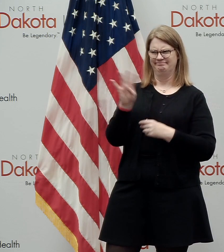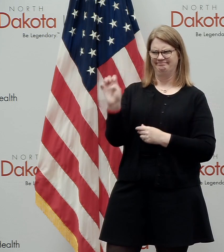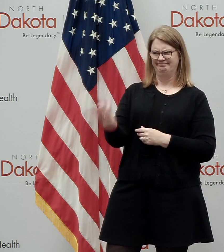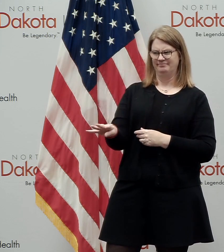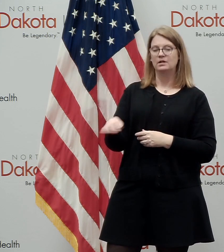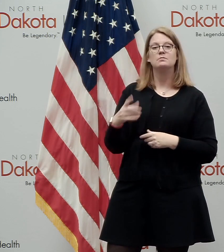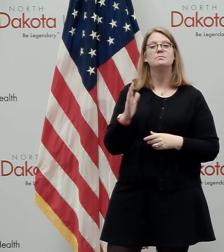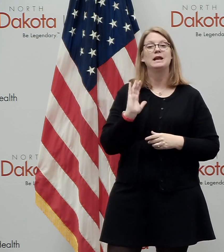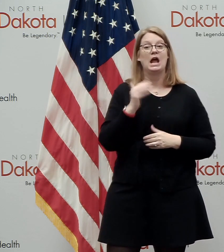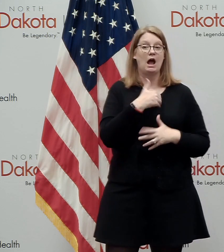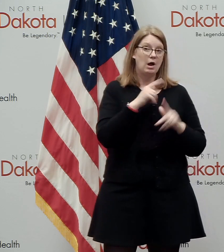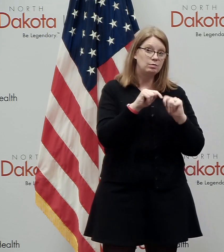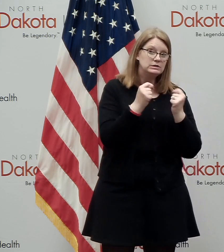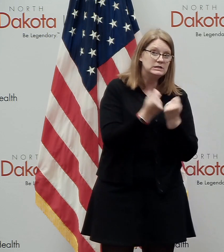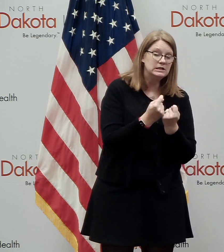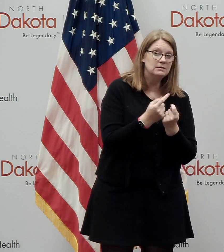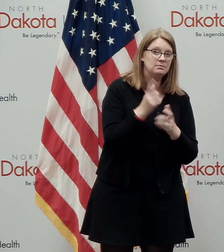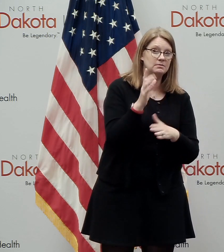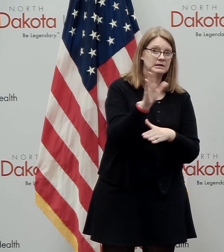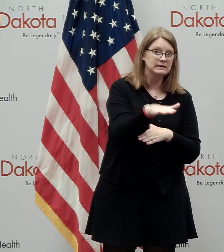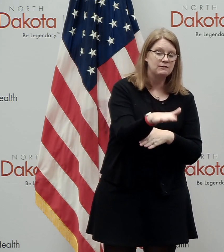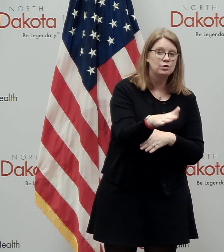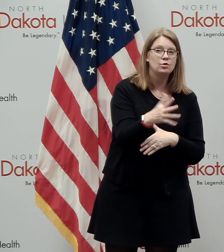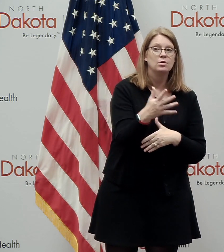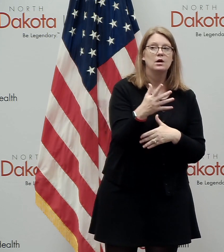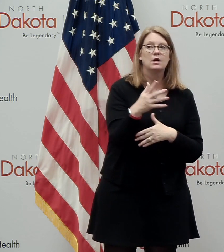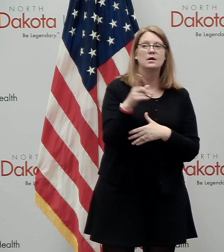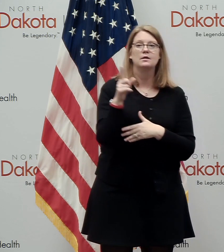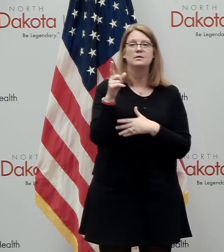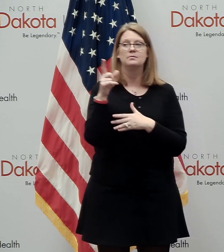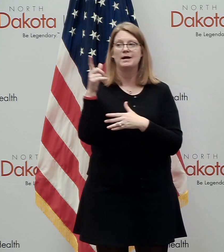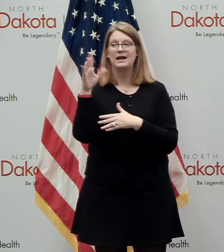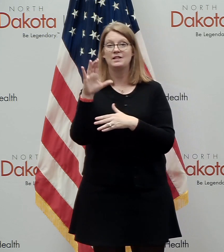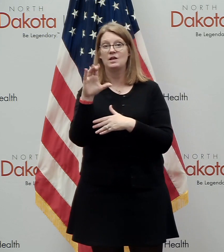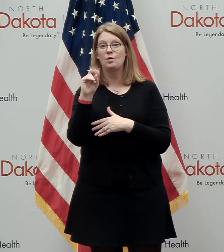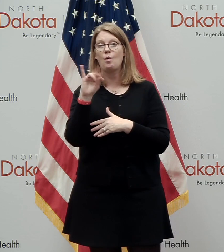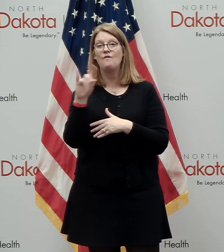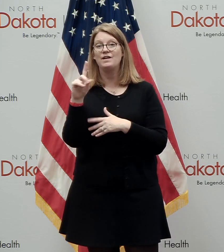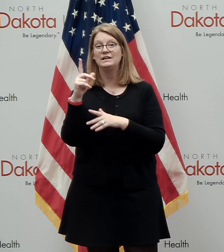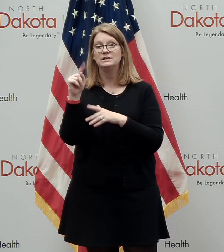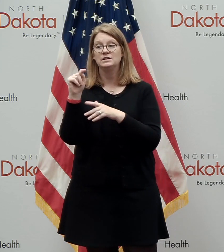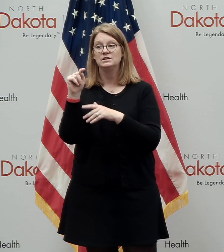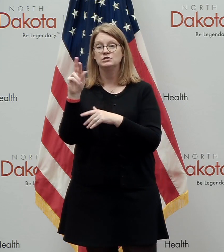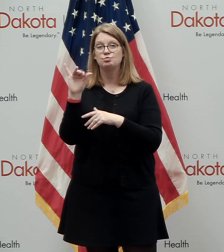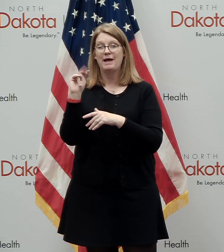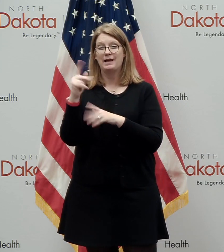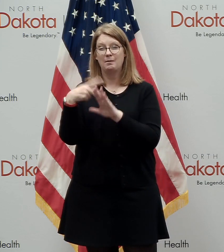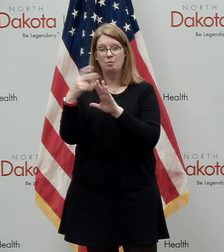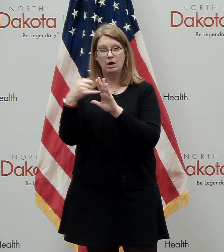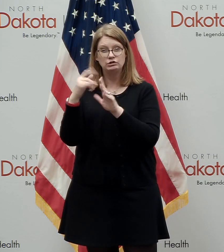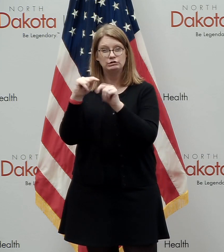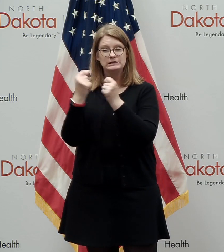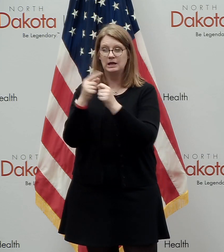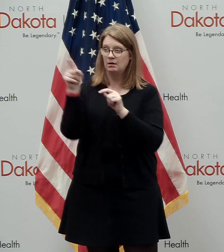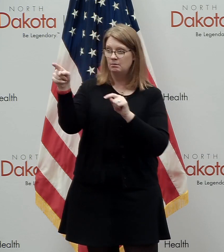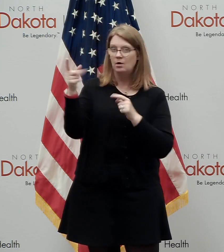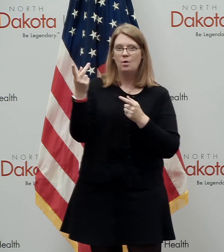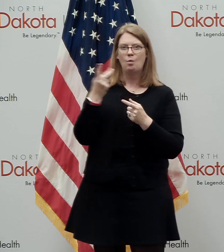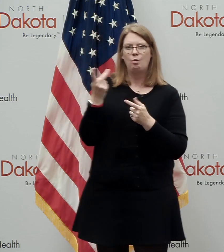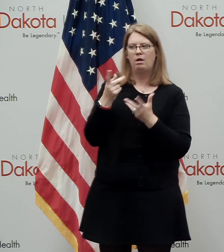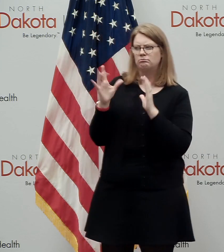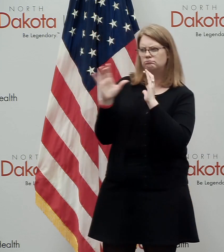conversation between our team this afternoon with the COVID Tracking Project team, and to help